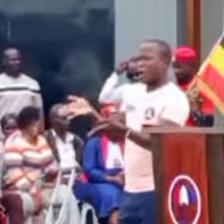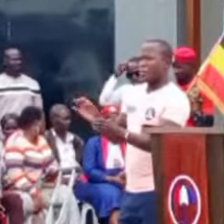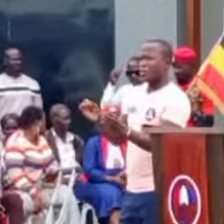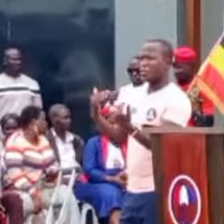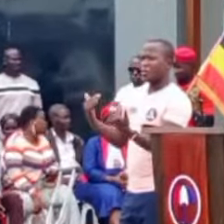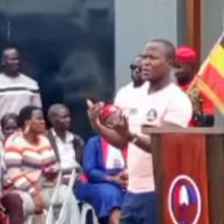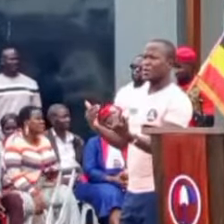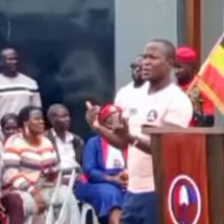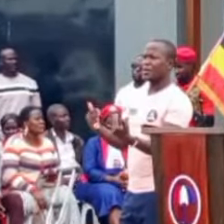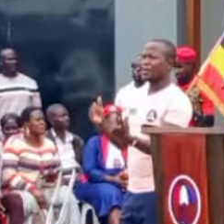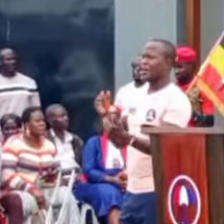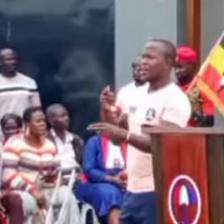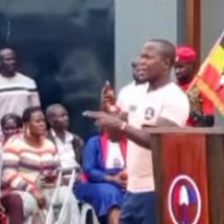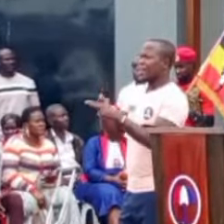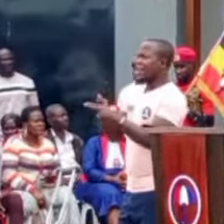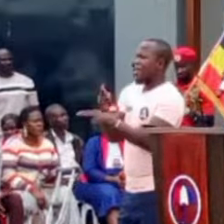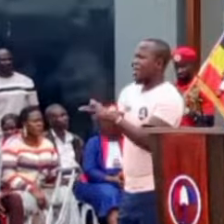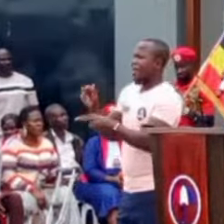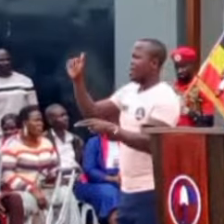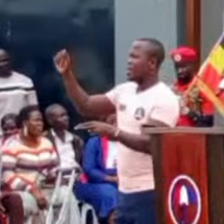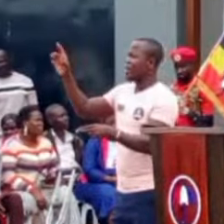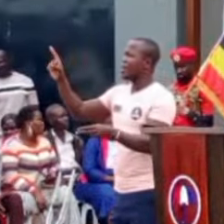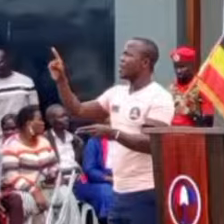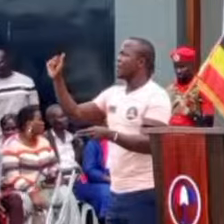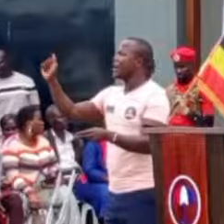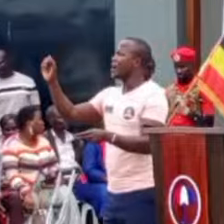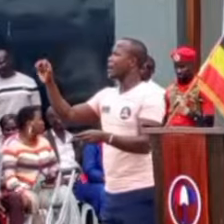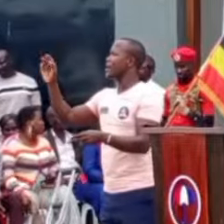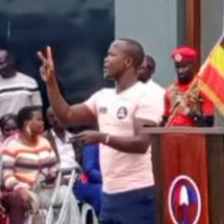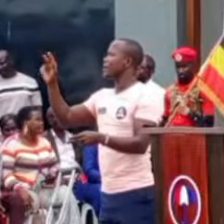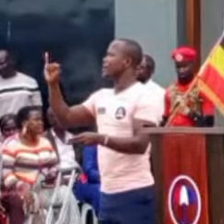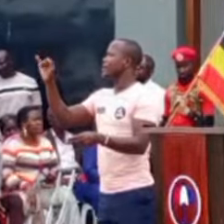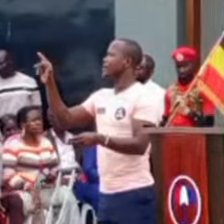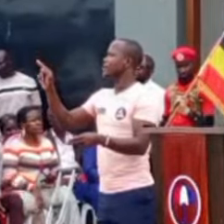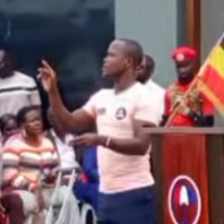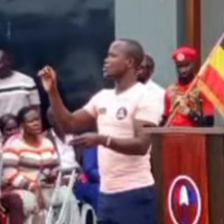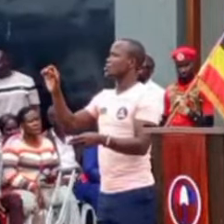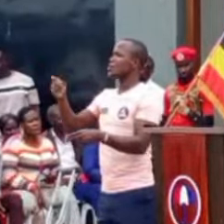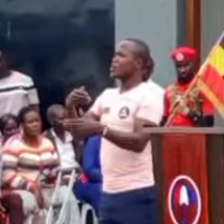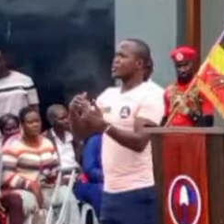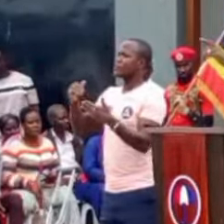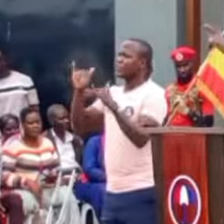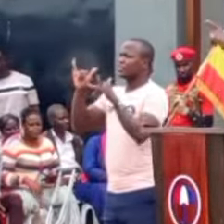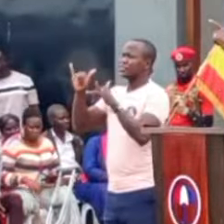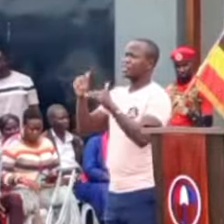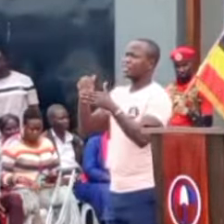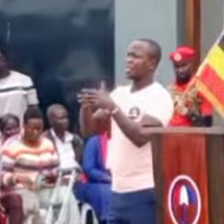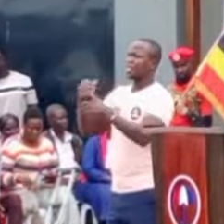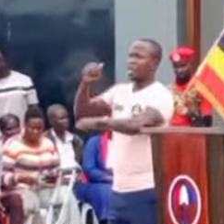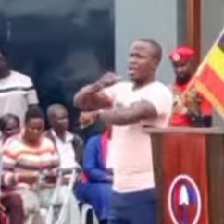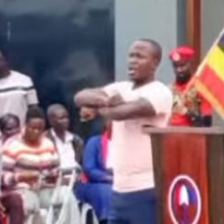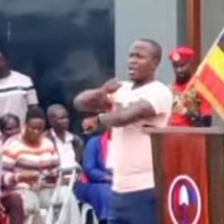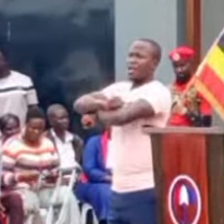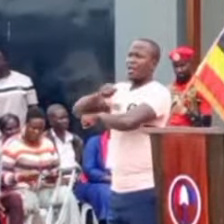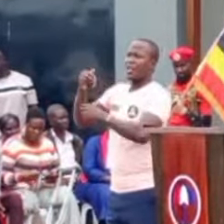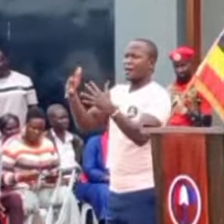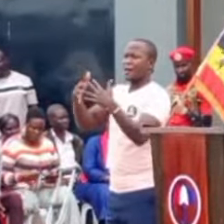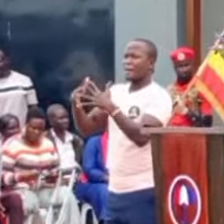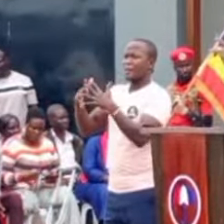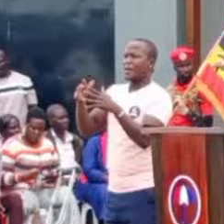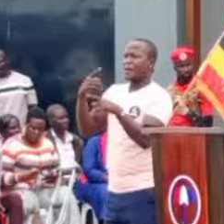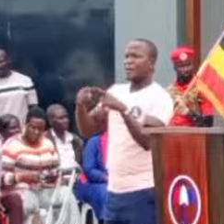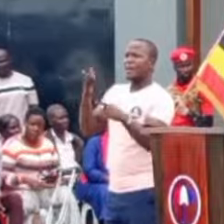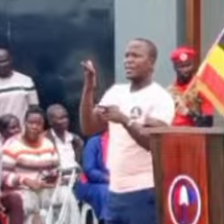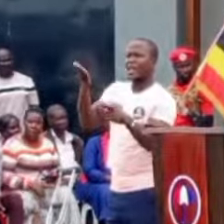taliwo wano bamuyita Adamu Kizito Adamu Kizito oyo yali abeera America naye yakola essomero